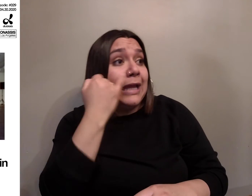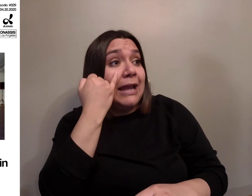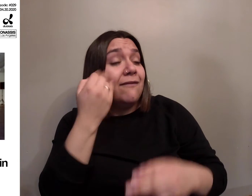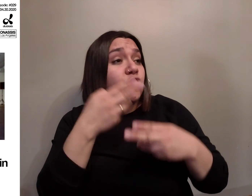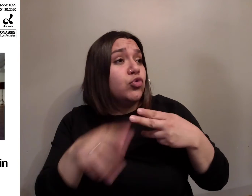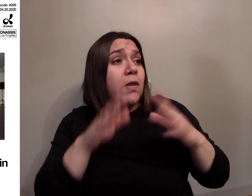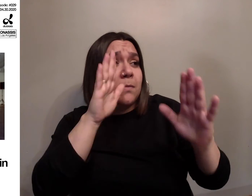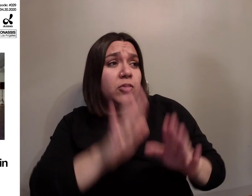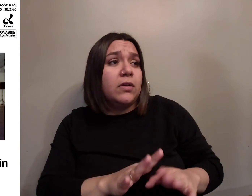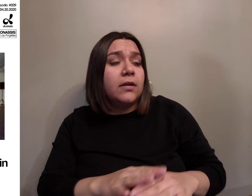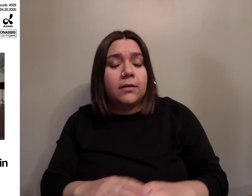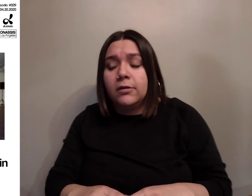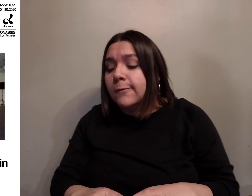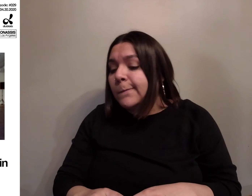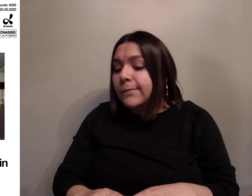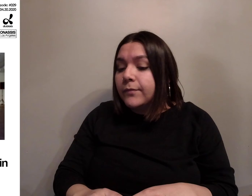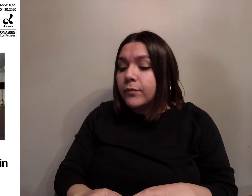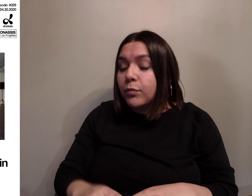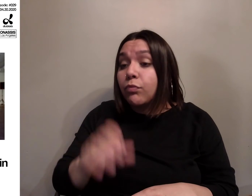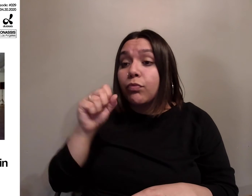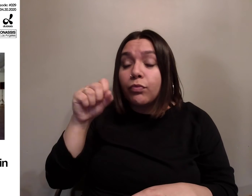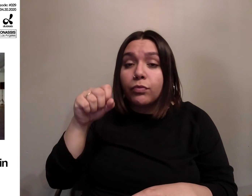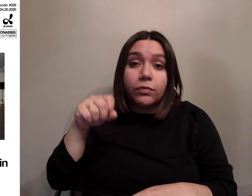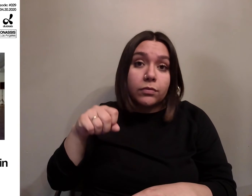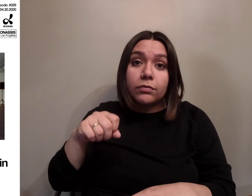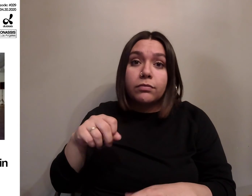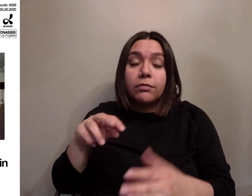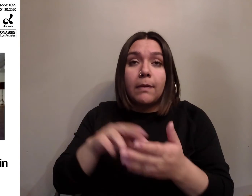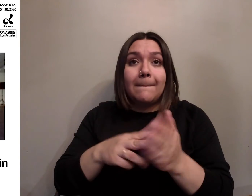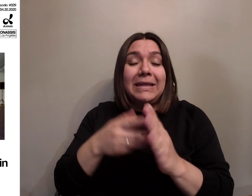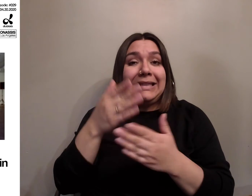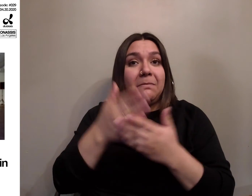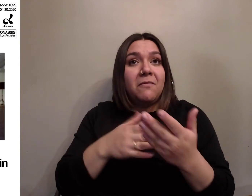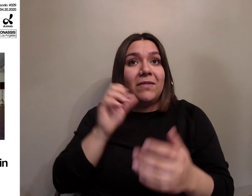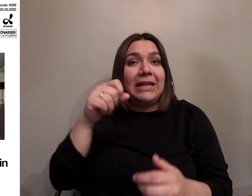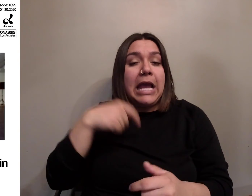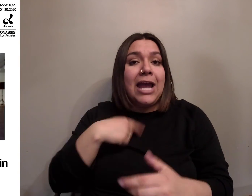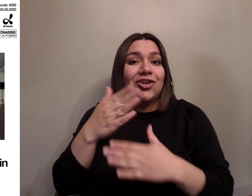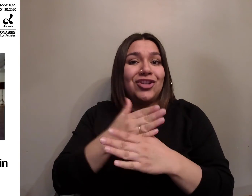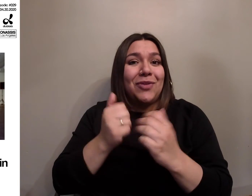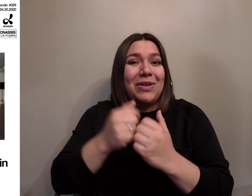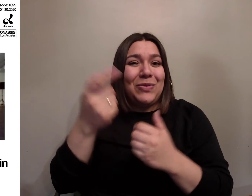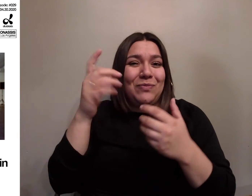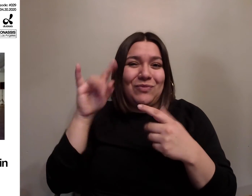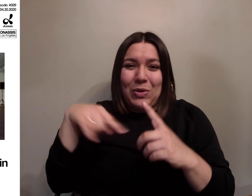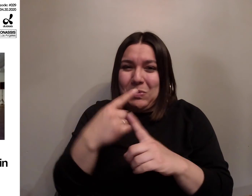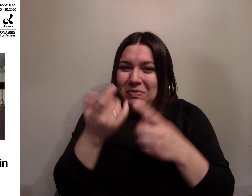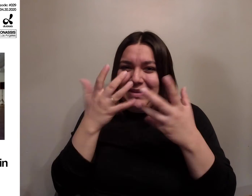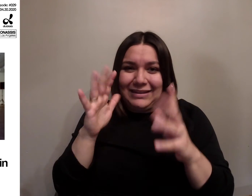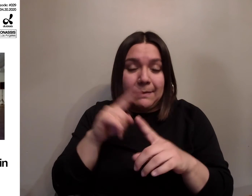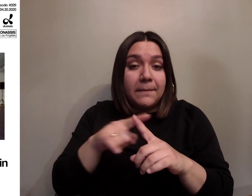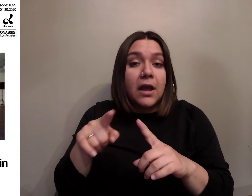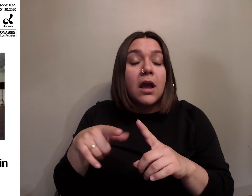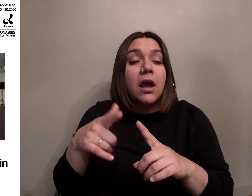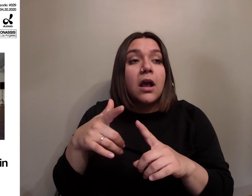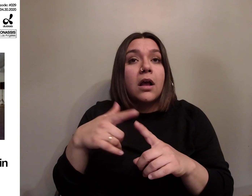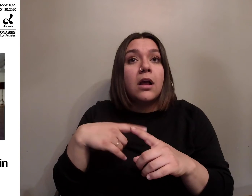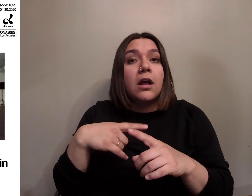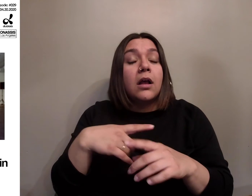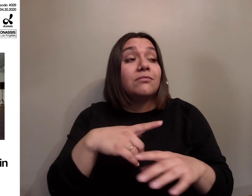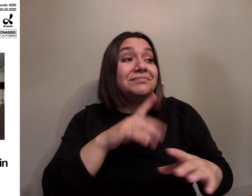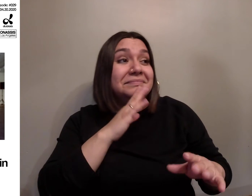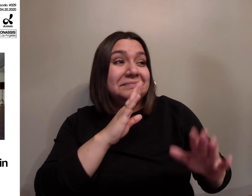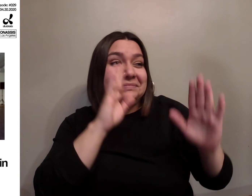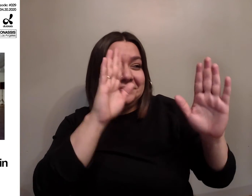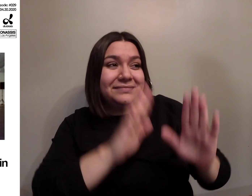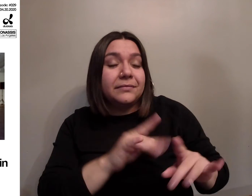Naval brings different people and creatives together to hold space and provide opportunities to engage and experiment with caring and